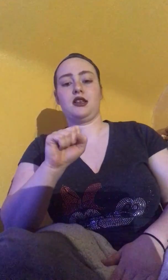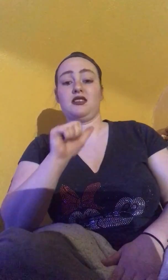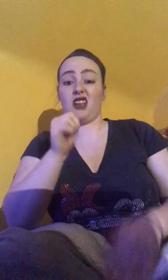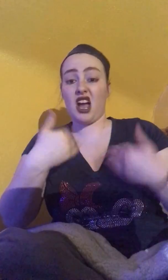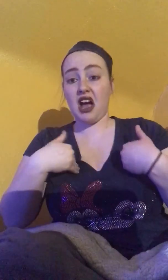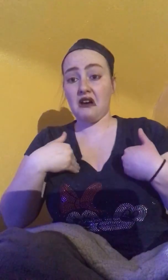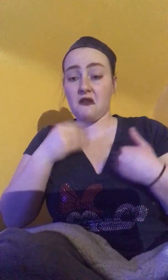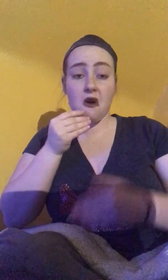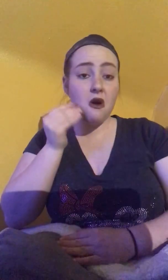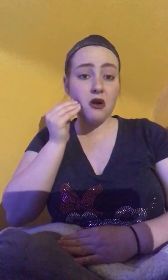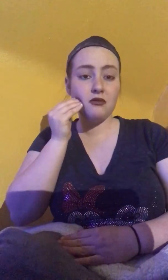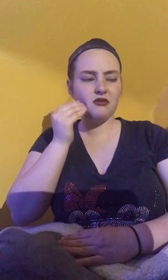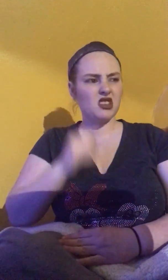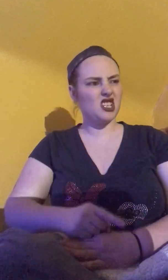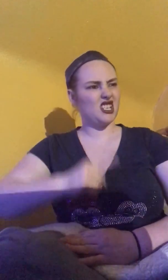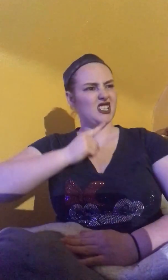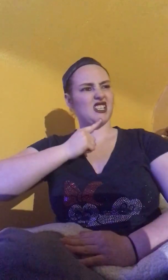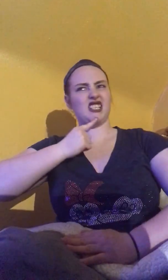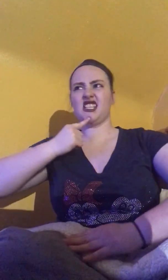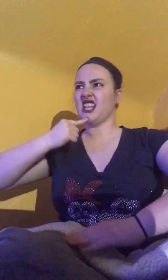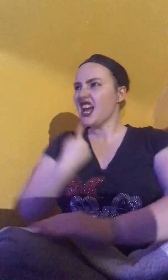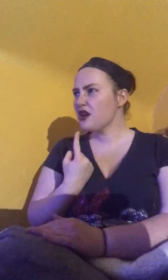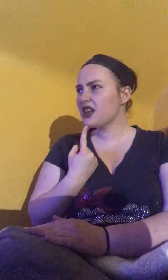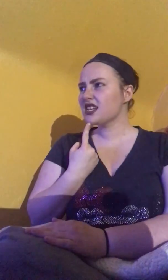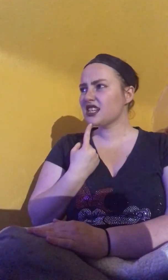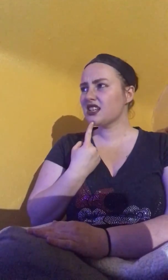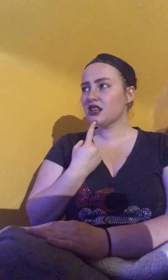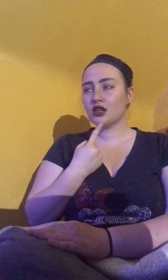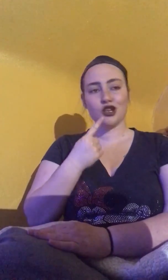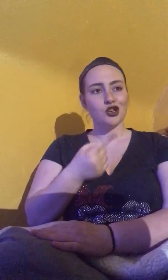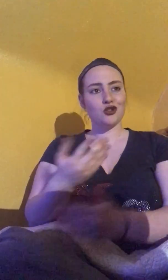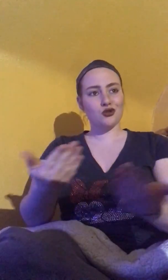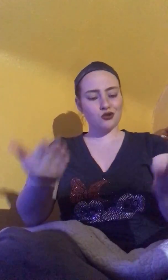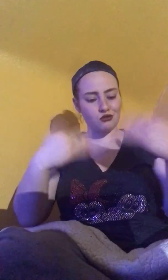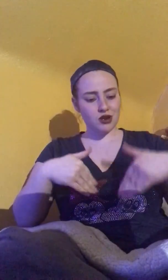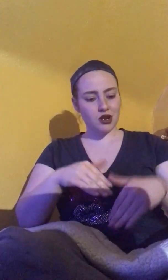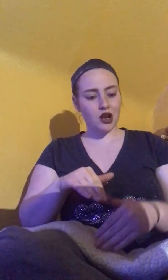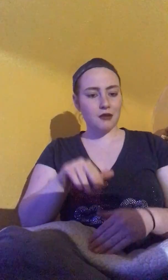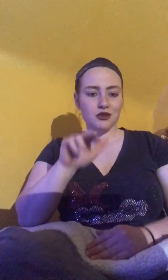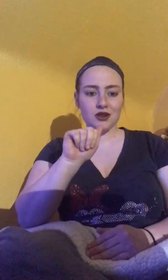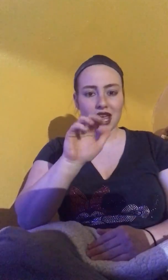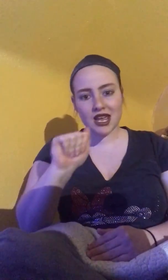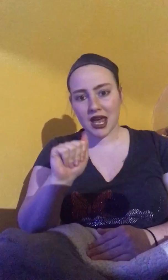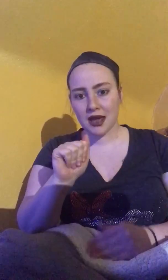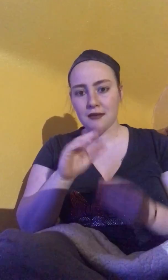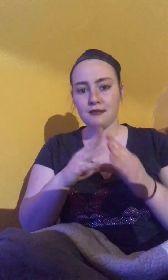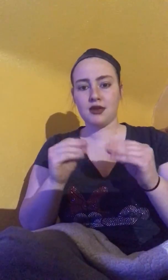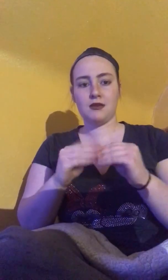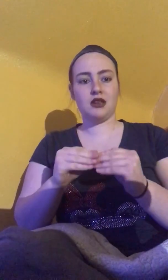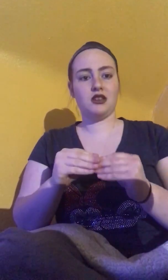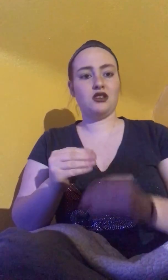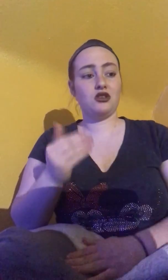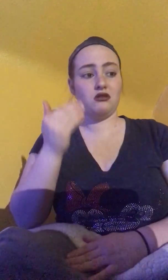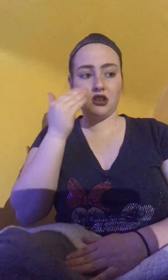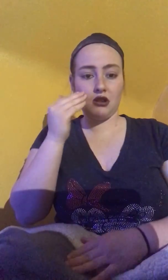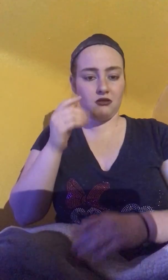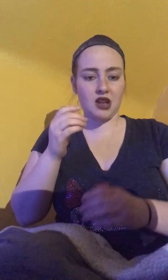now? Those of you who are in the program and have ever been to a meeting, You know how hard it is to even open up